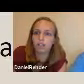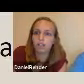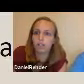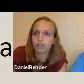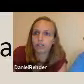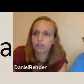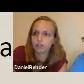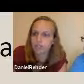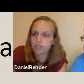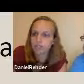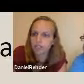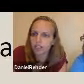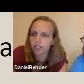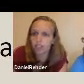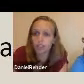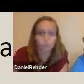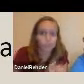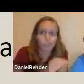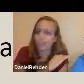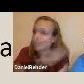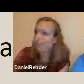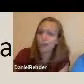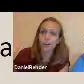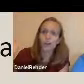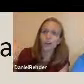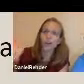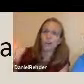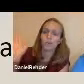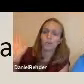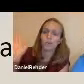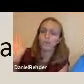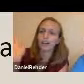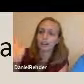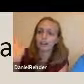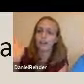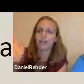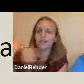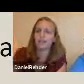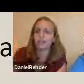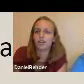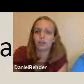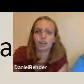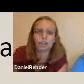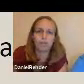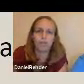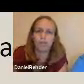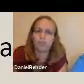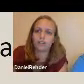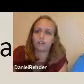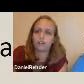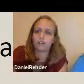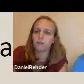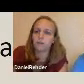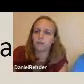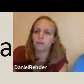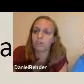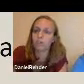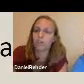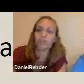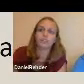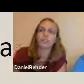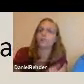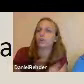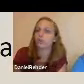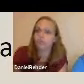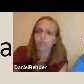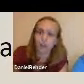us learn how to function, because we didn't know it at all before we got there. We didn't know any Romanian. We needed to